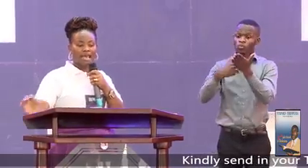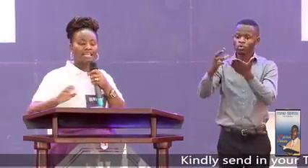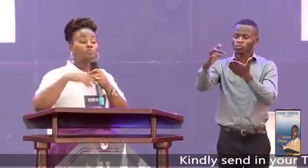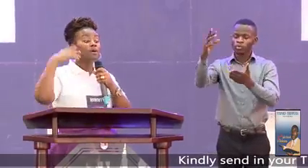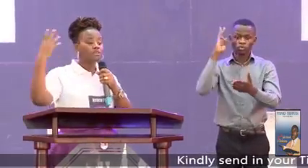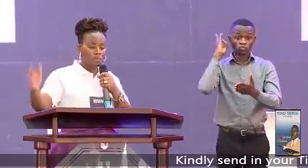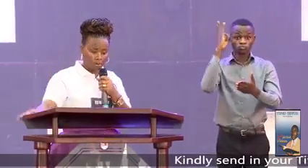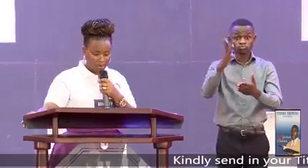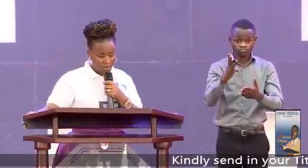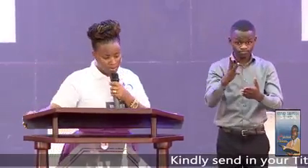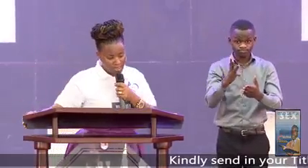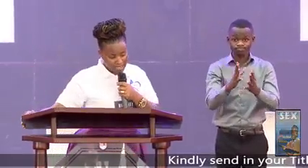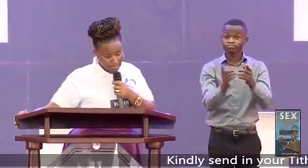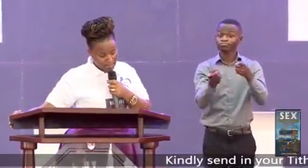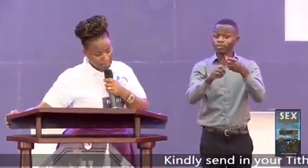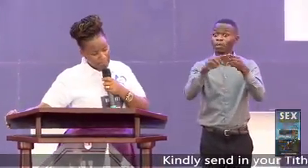will expound